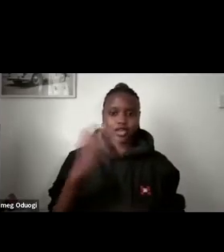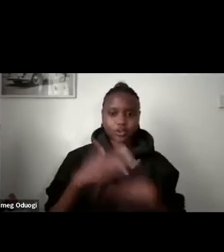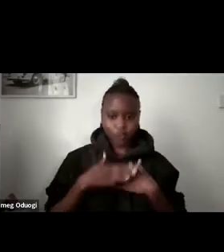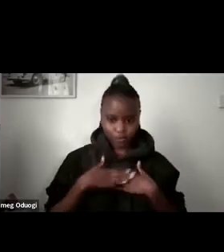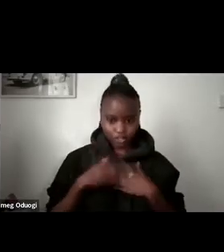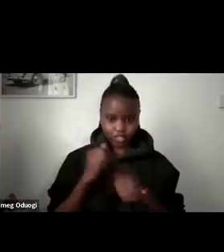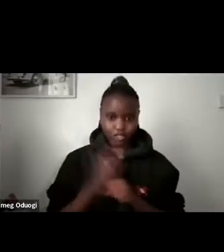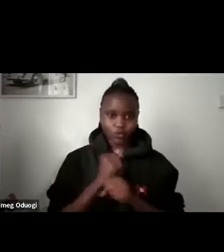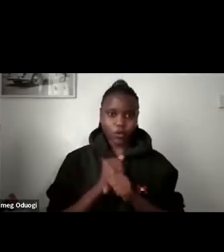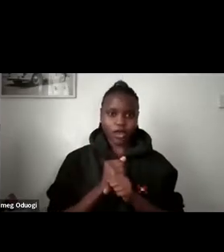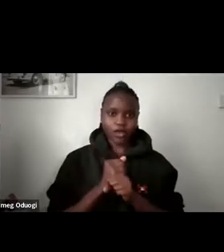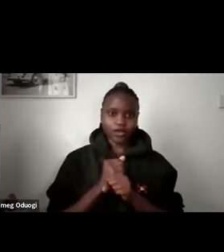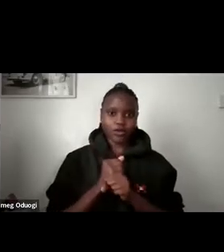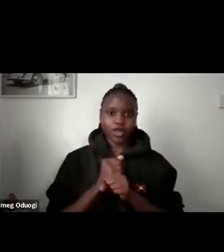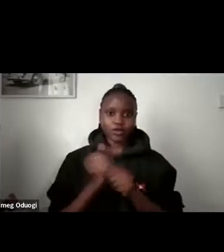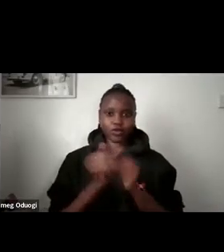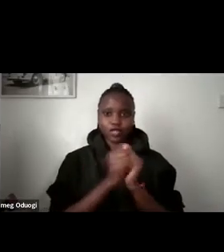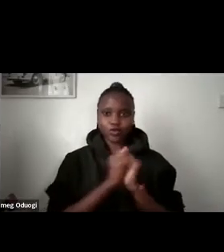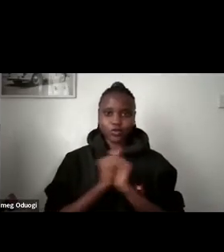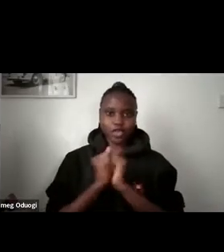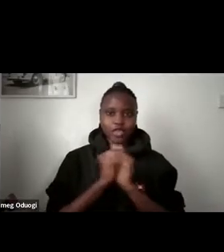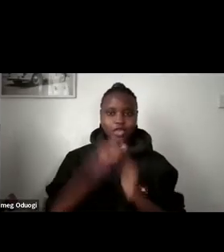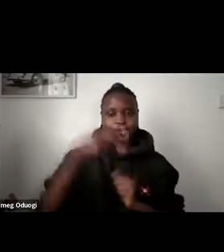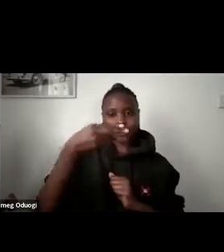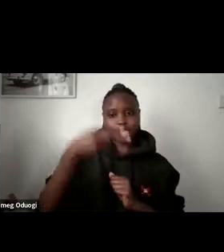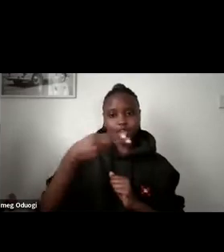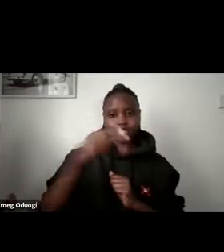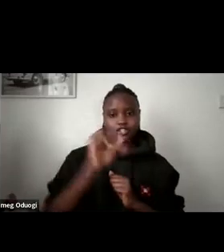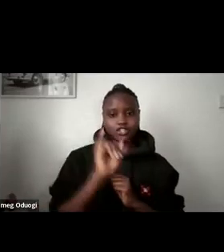with humanity and inclusion.